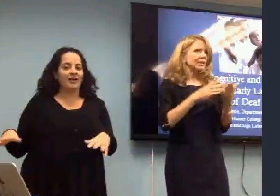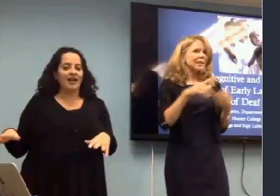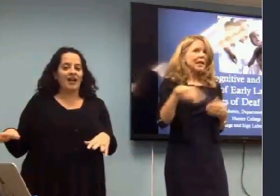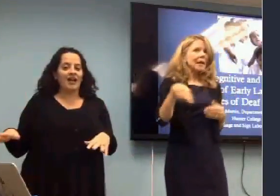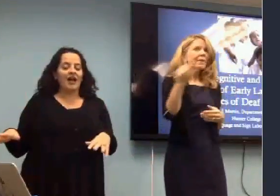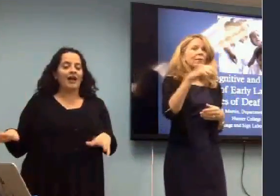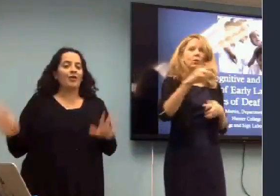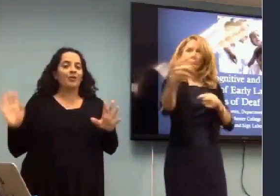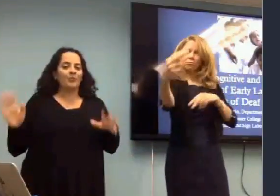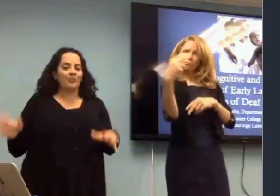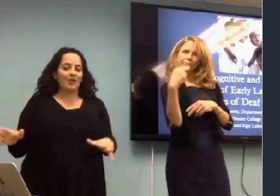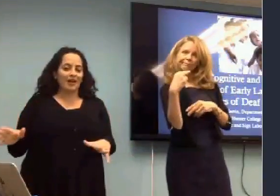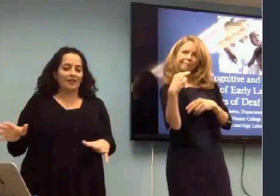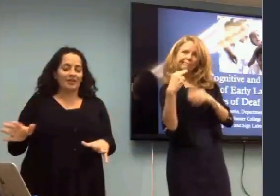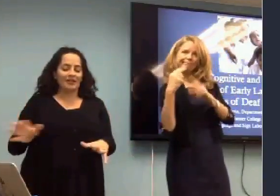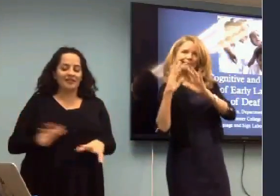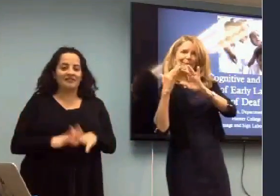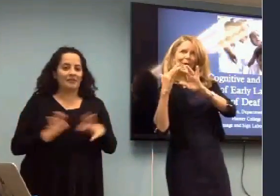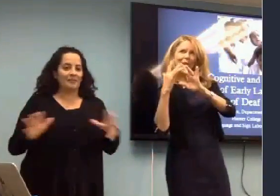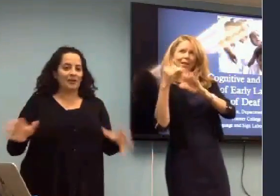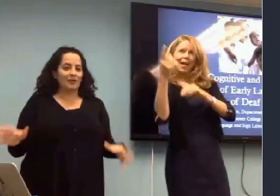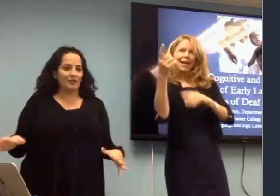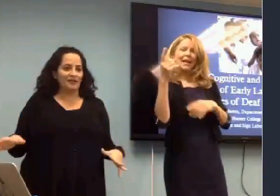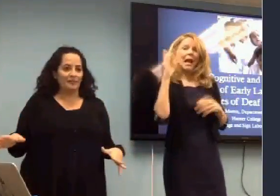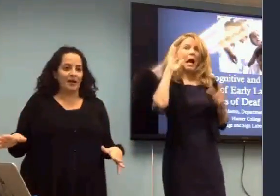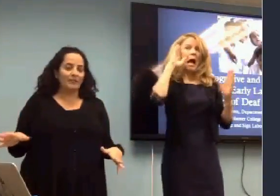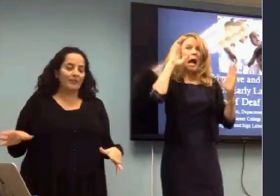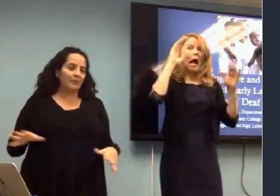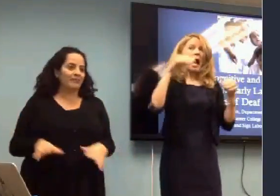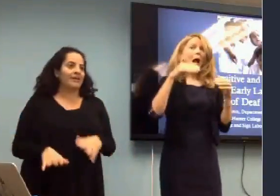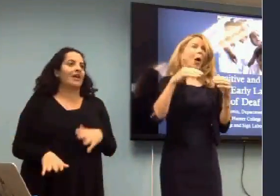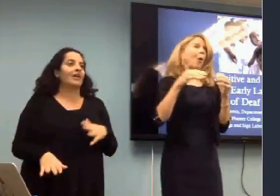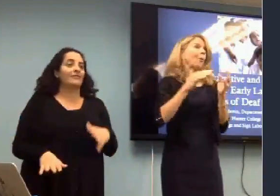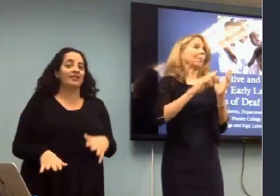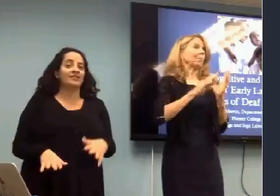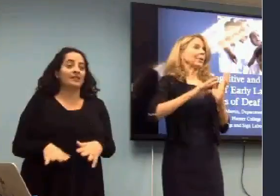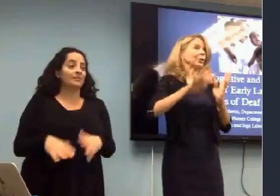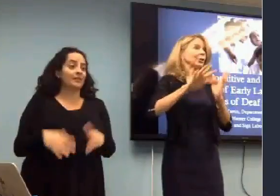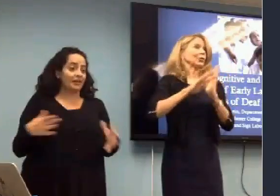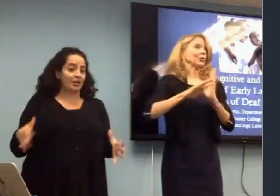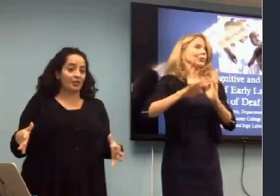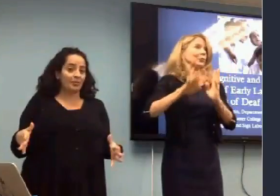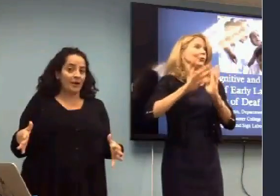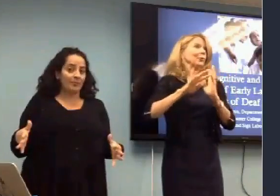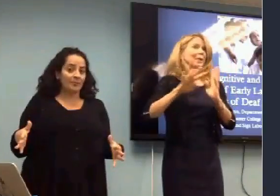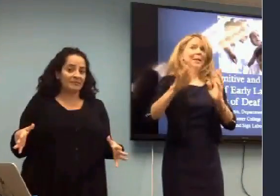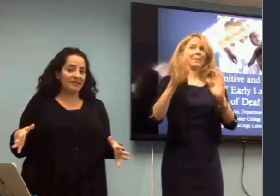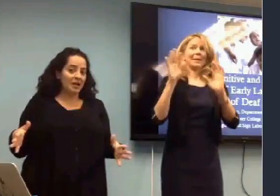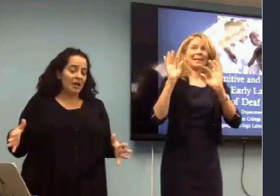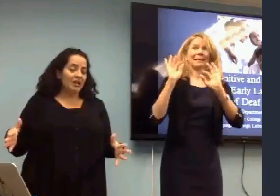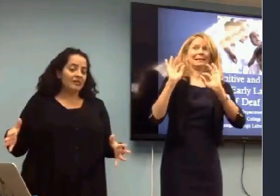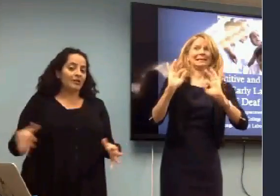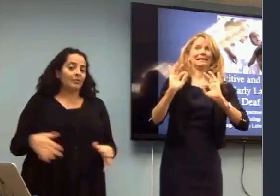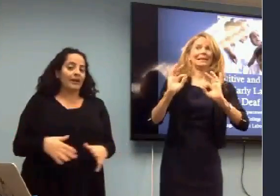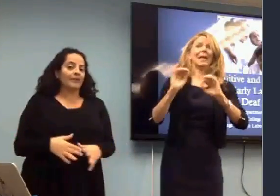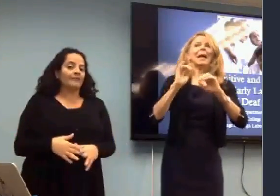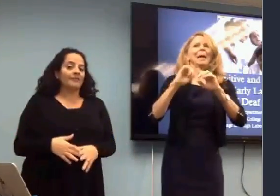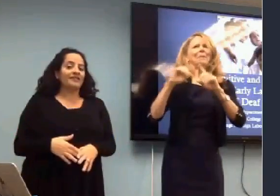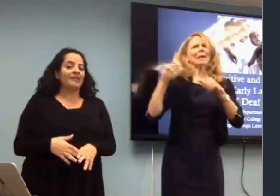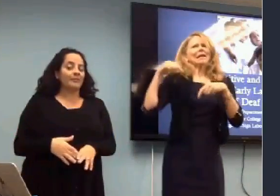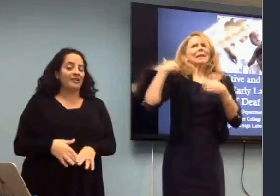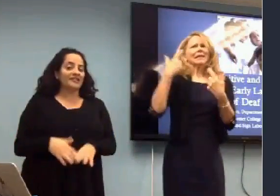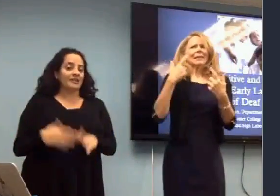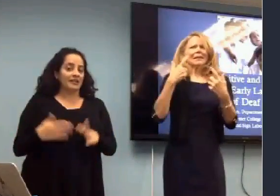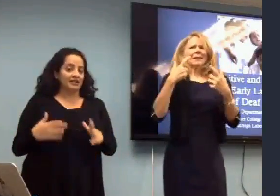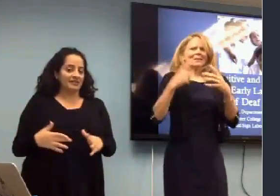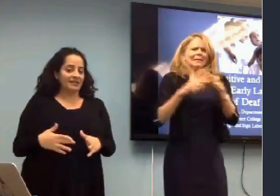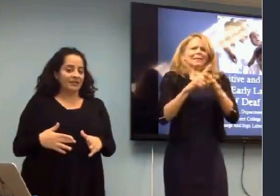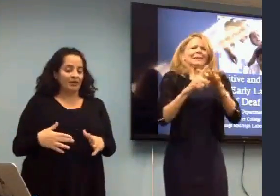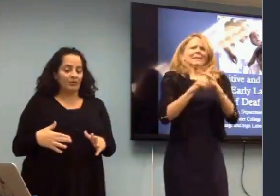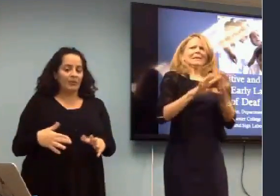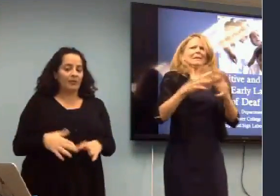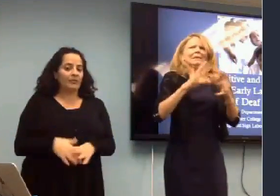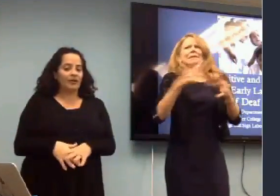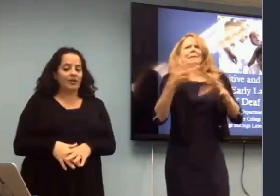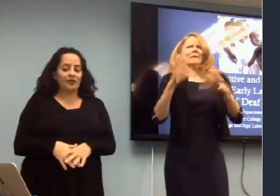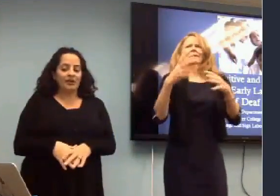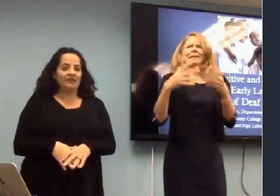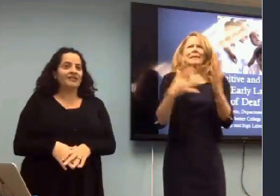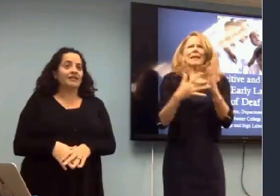online. I hope that the streaming goes well, but we've been having some technical problems. So if for some reason it doesn't, we will